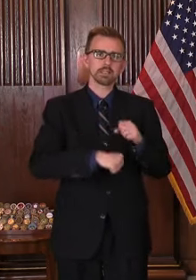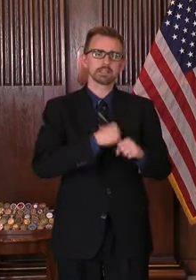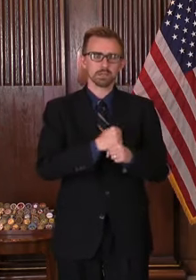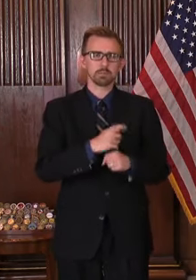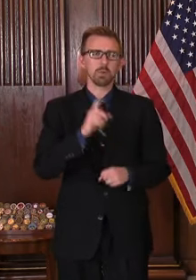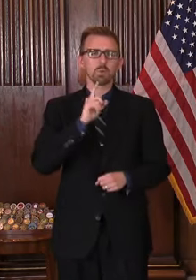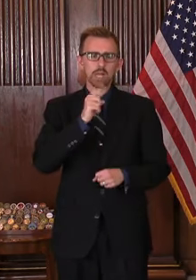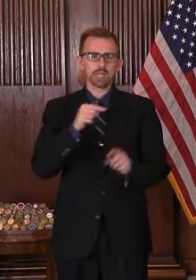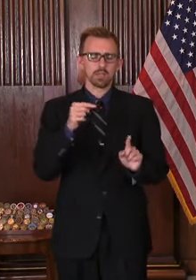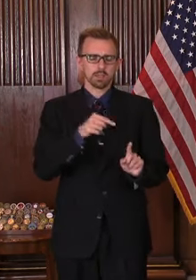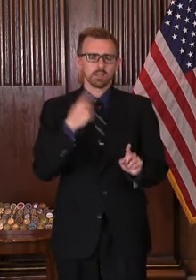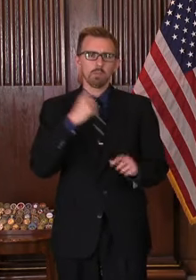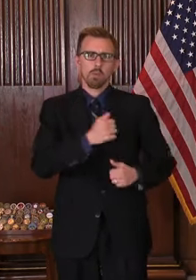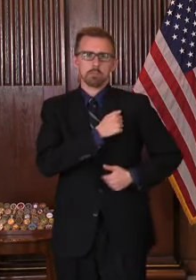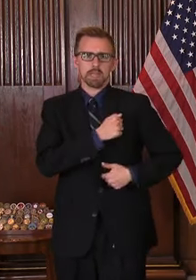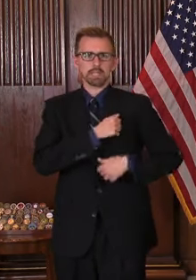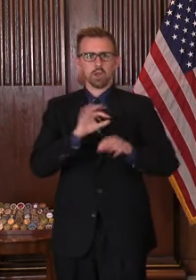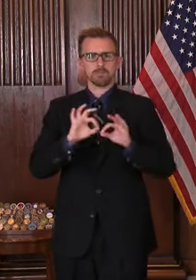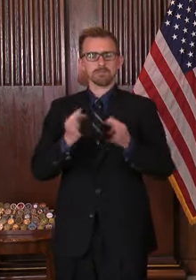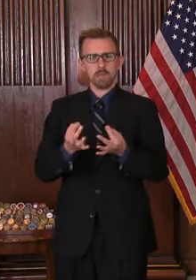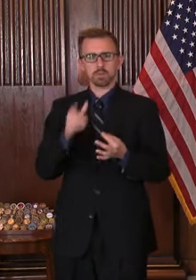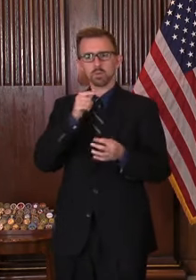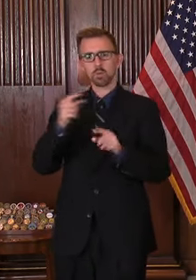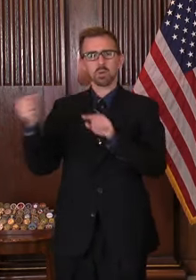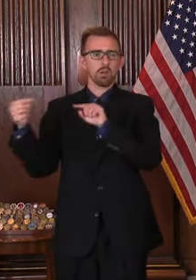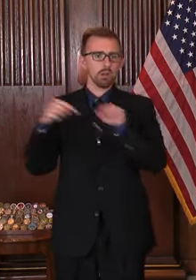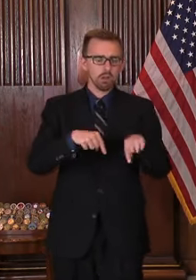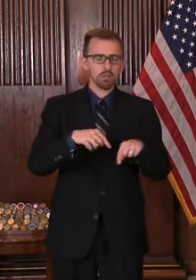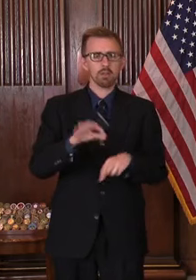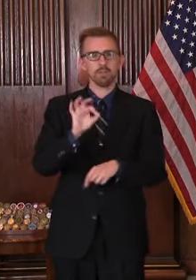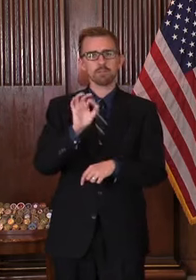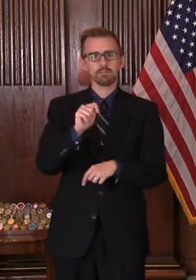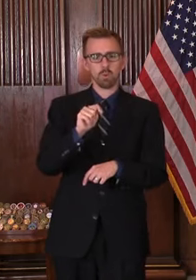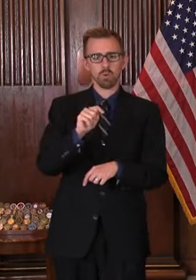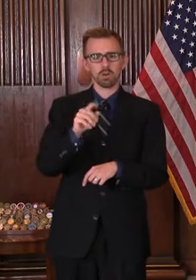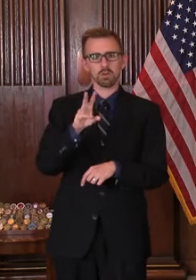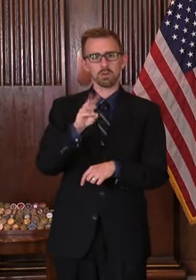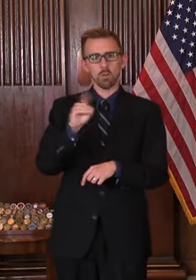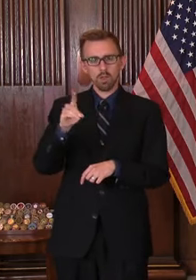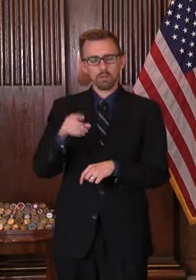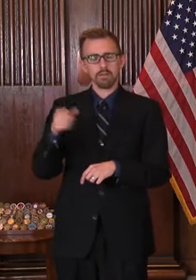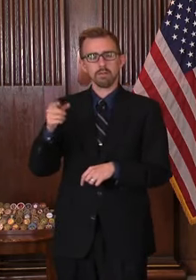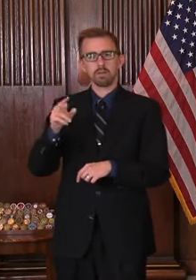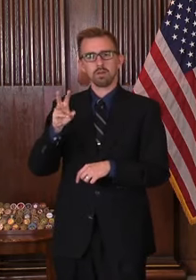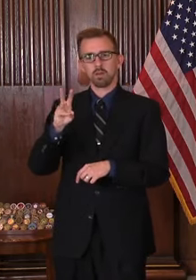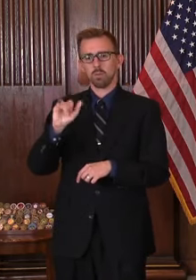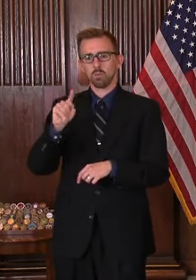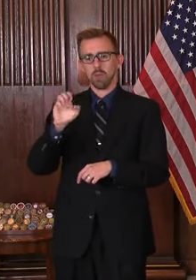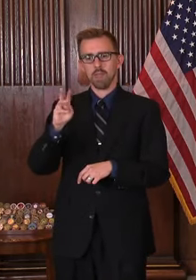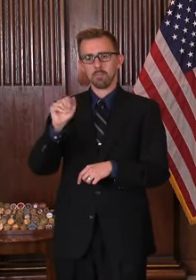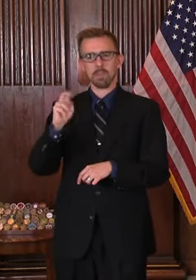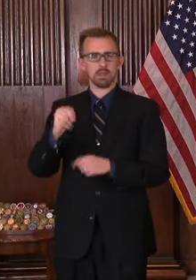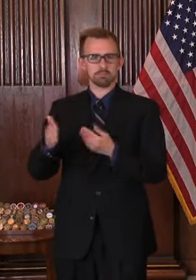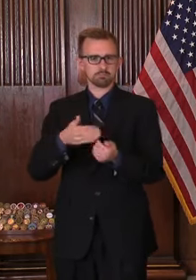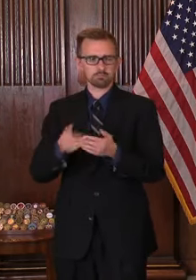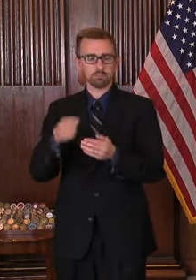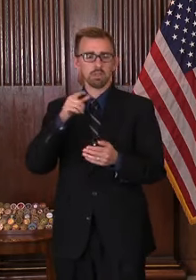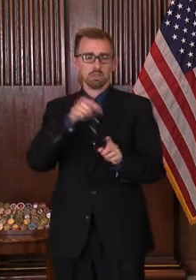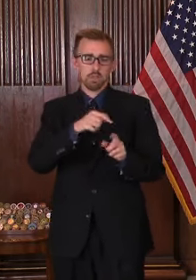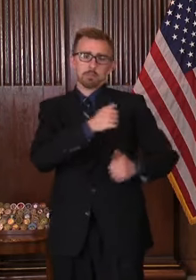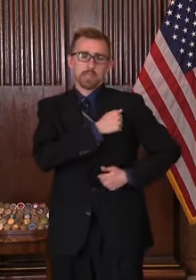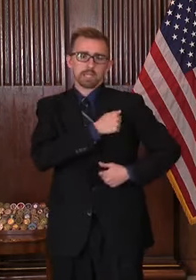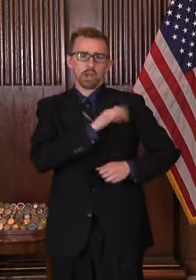began for our military families that come through the state, whether it's Fort Leonard Wood, Whiteman, wherever it might be. It was for the spouses of those military members